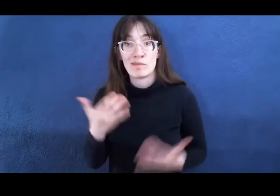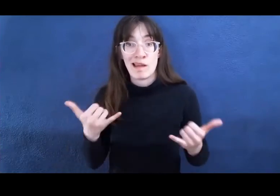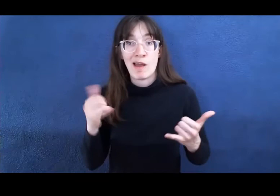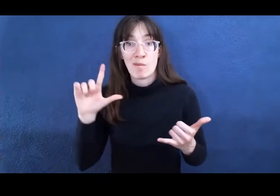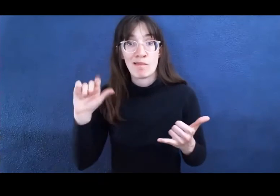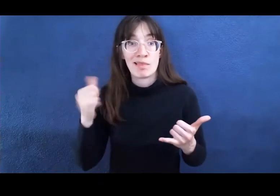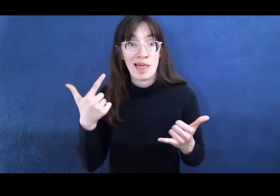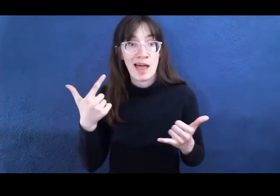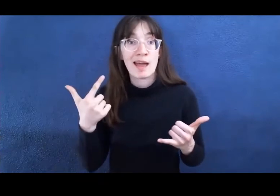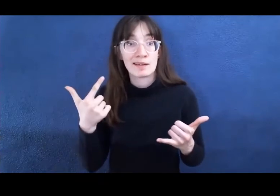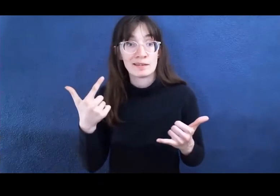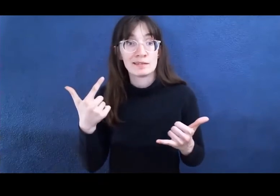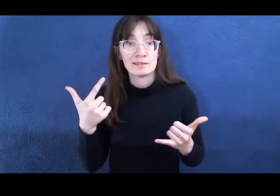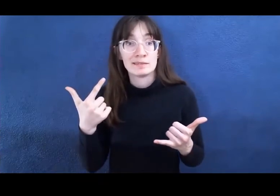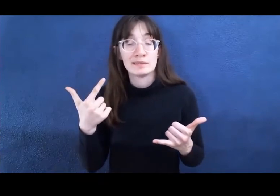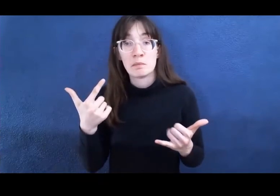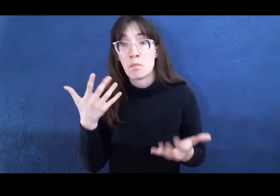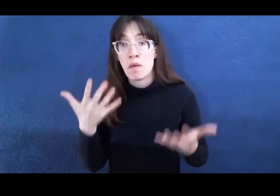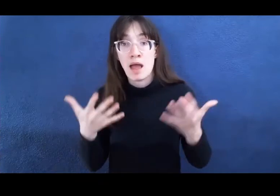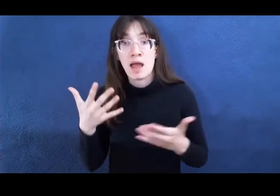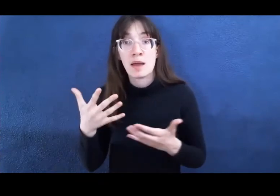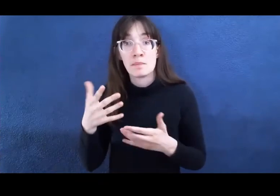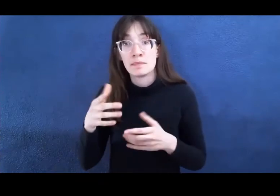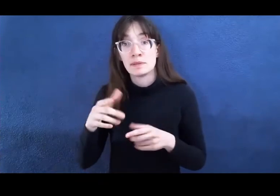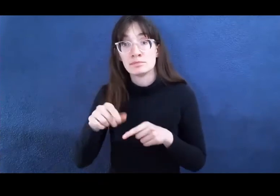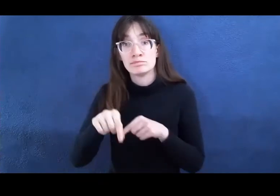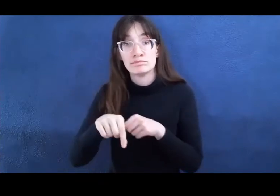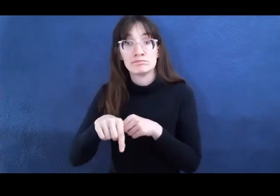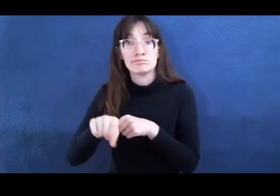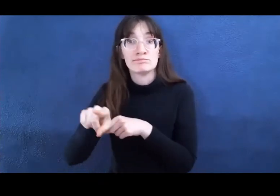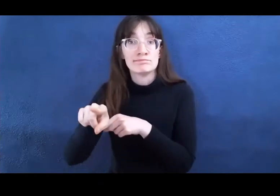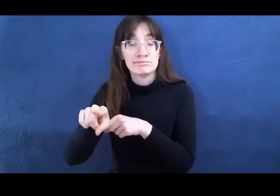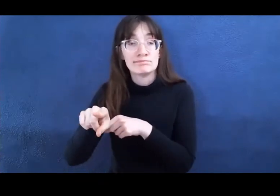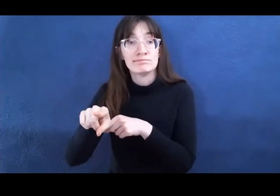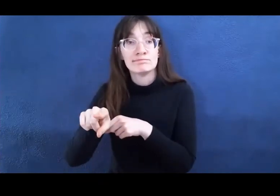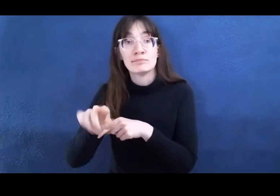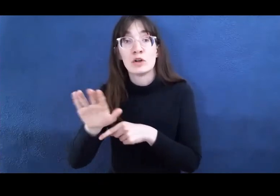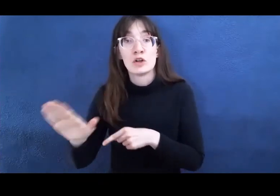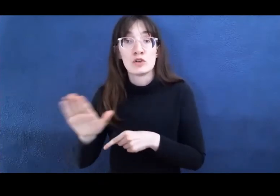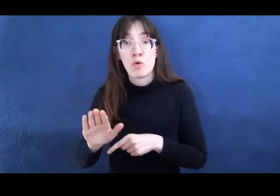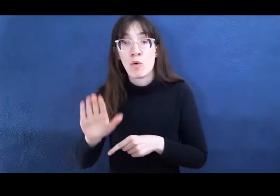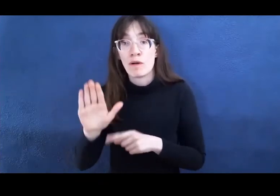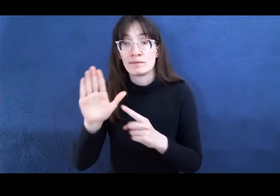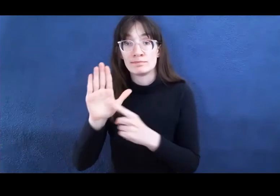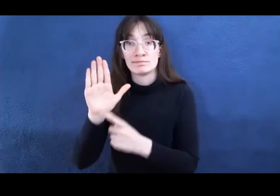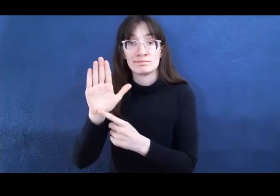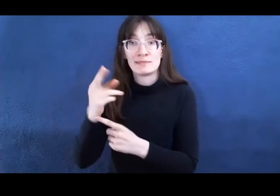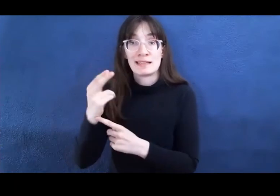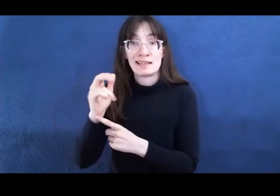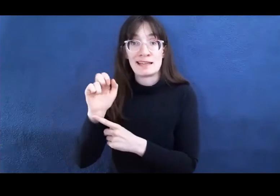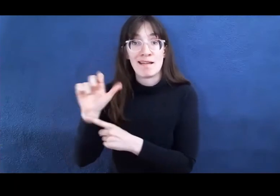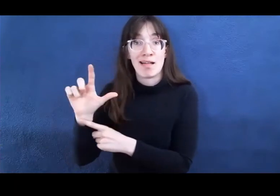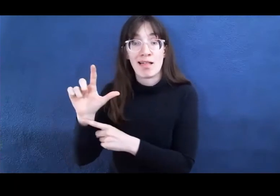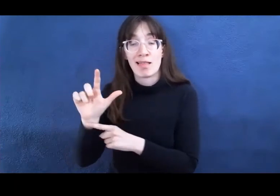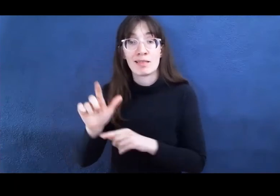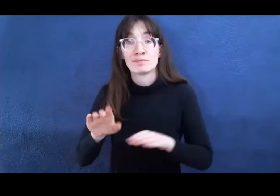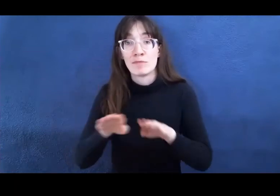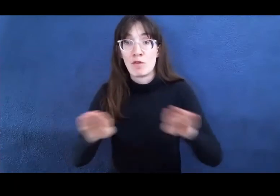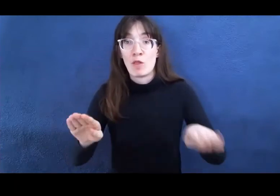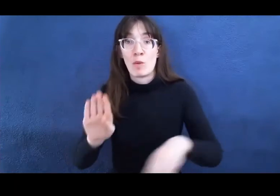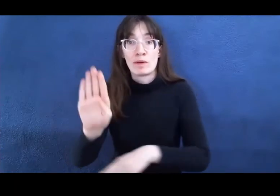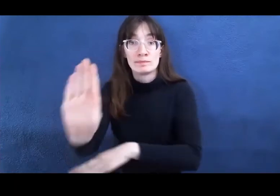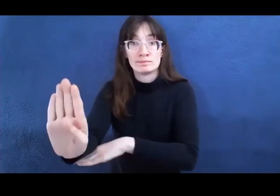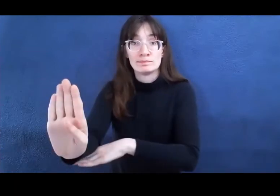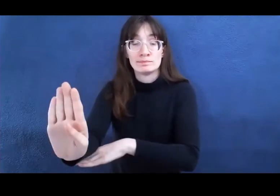might extend your leg out. Your heel could be resting to the floor. Maybe your toes are pointed up. You might keep your